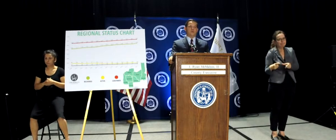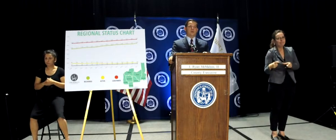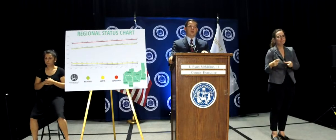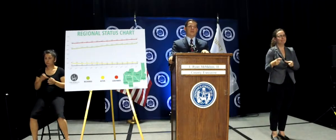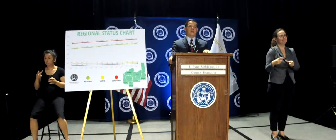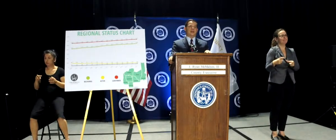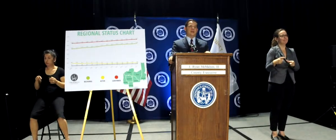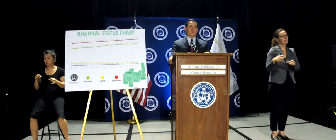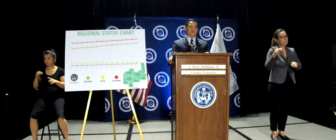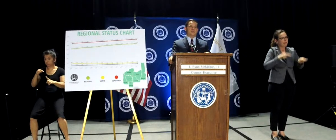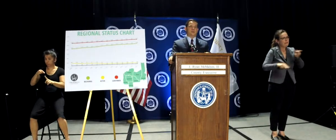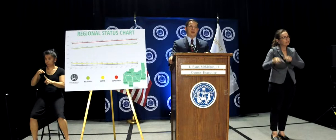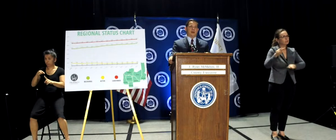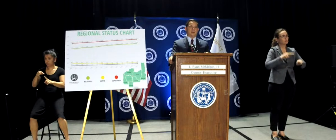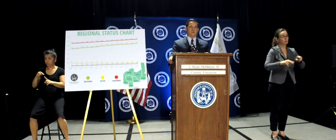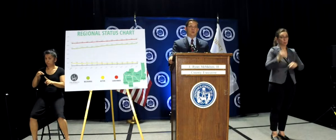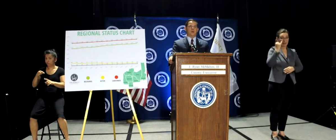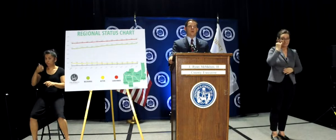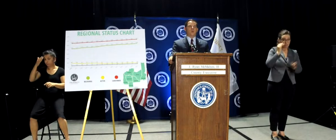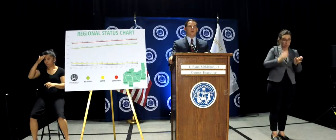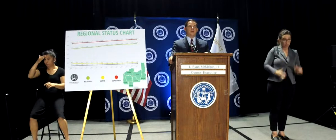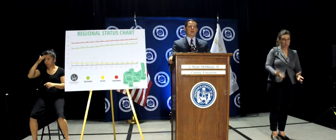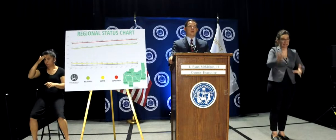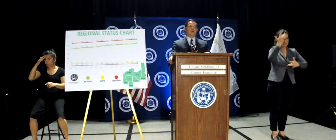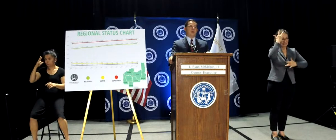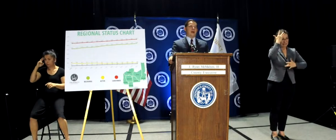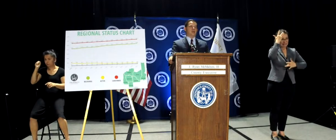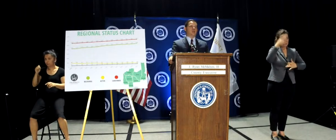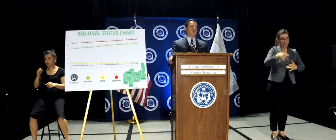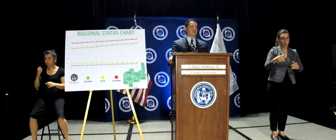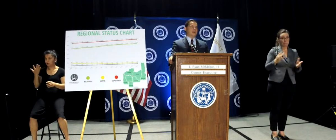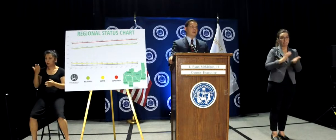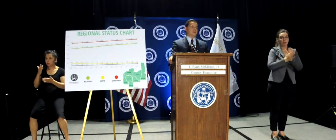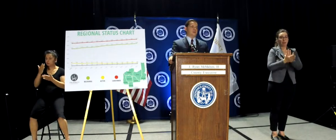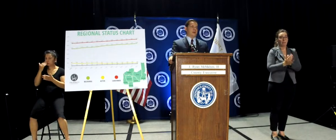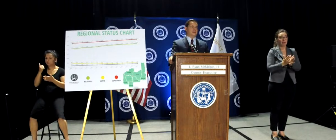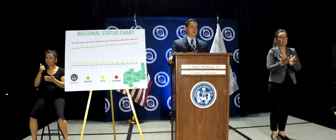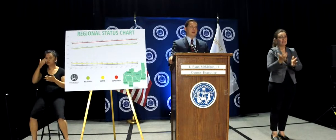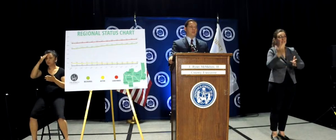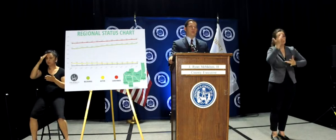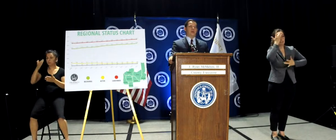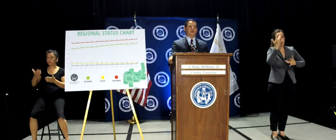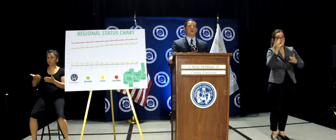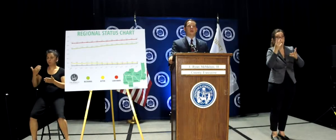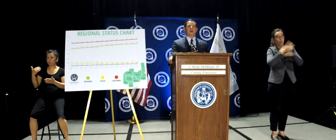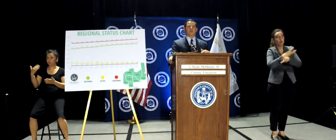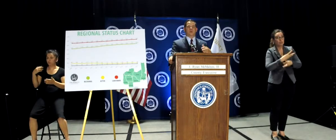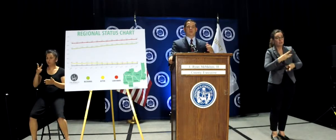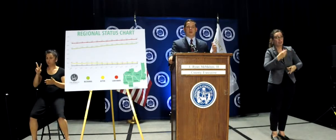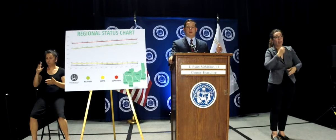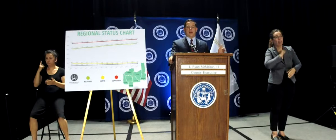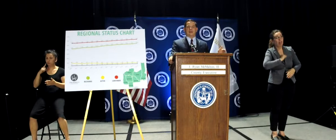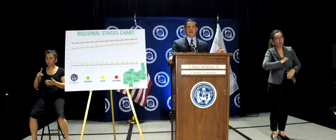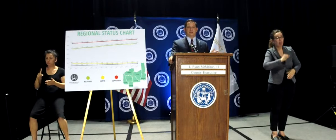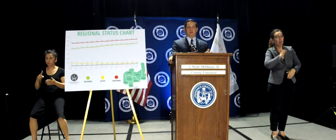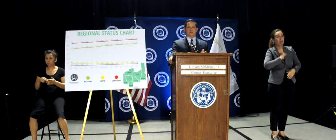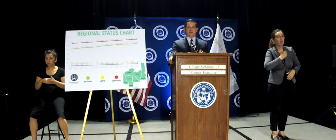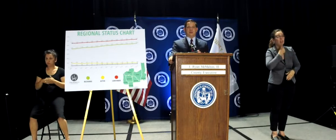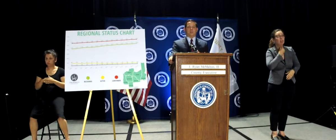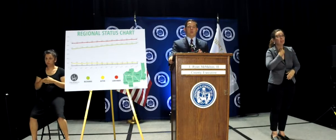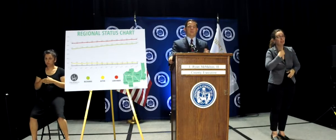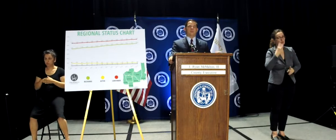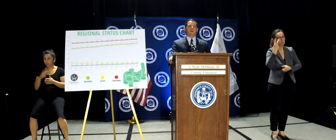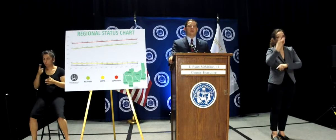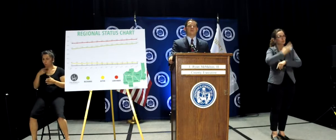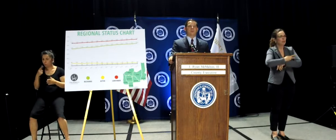COVID, we figure out the day they were symptomatic. We then go back 2 days from that standpoint, and we start our contact tracing